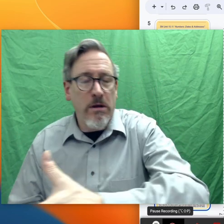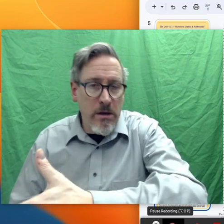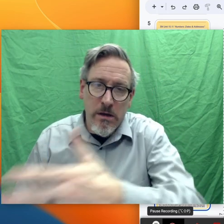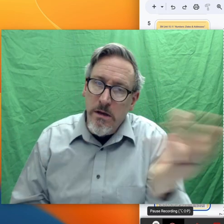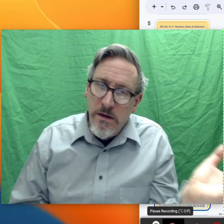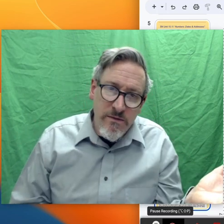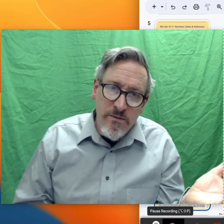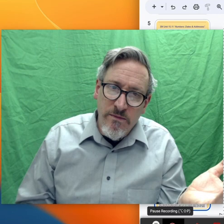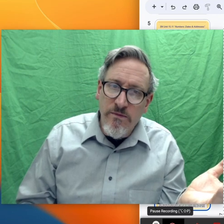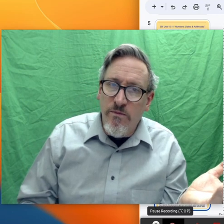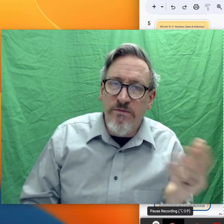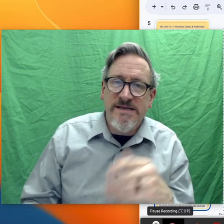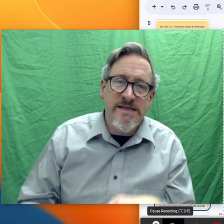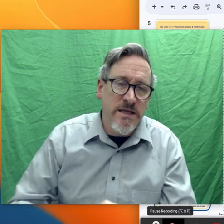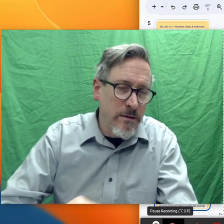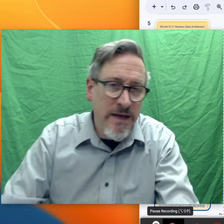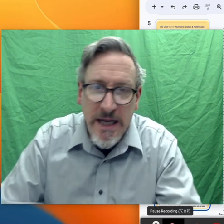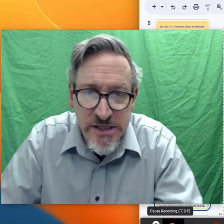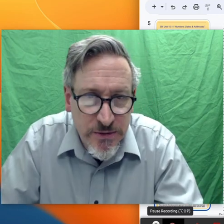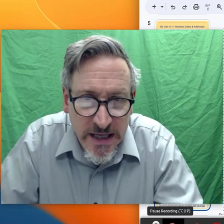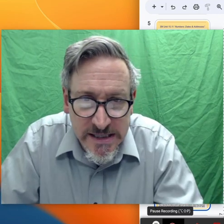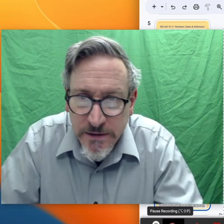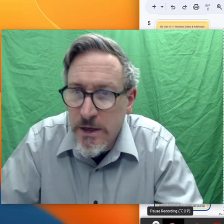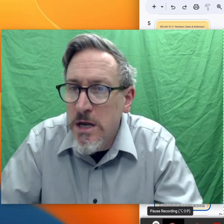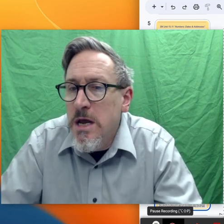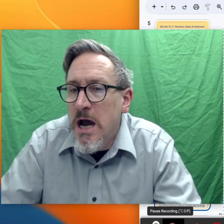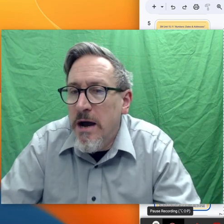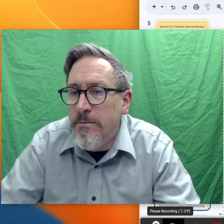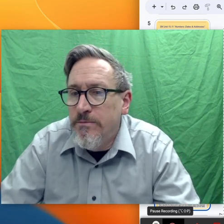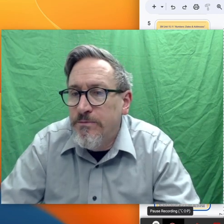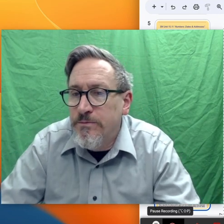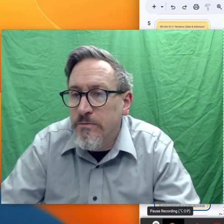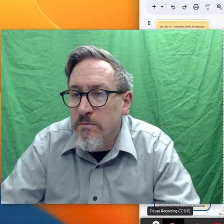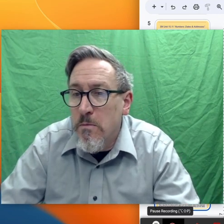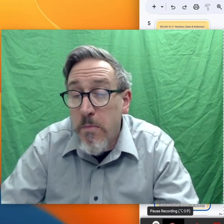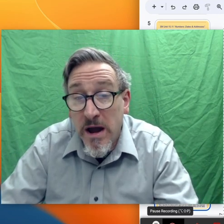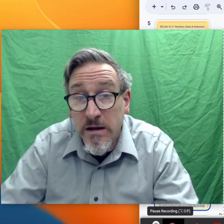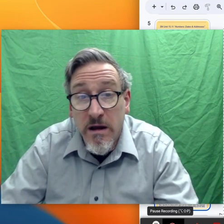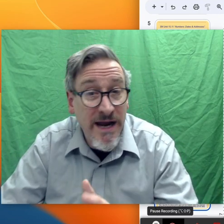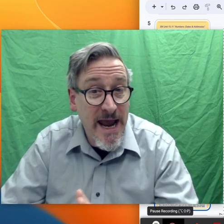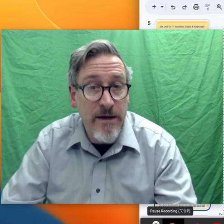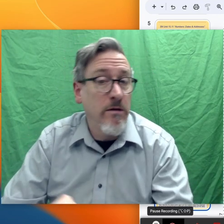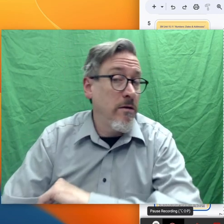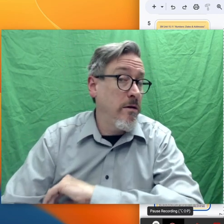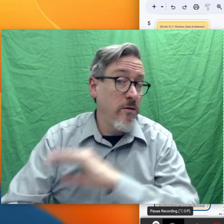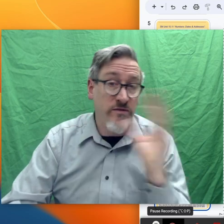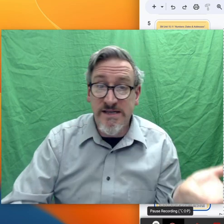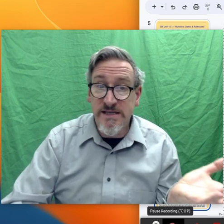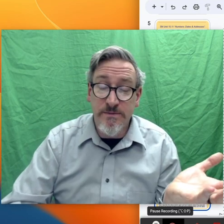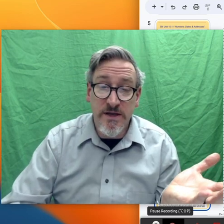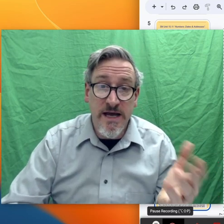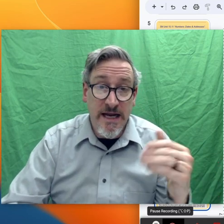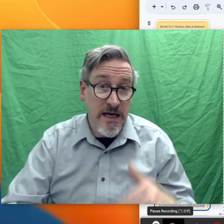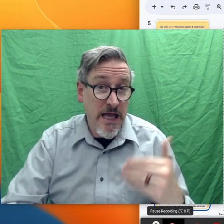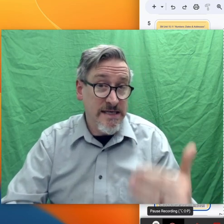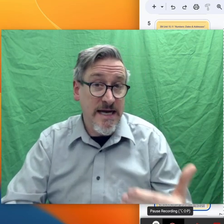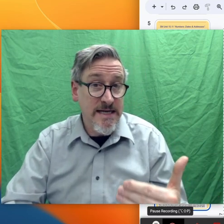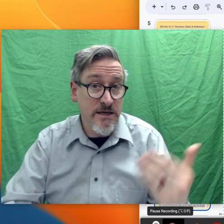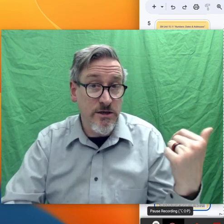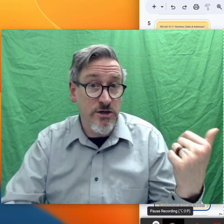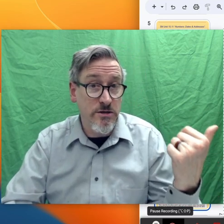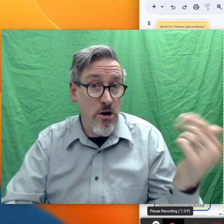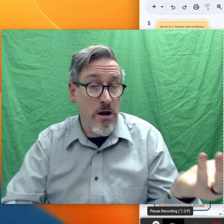Now, this is a little mini history lesson. Um, but again, this is something that in